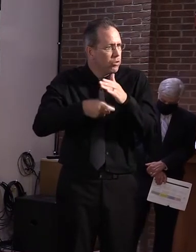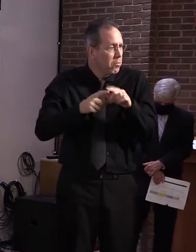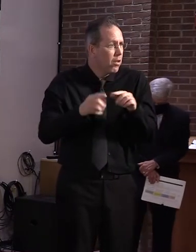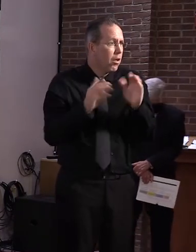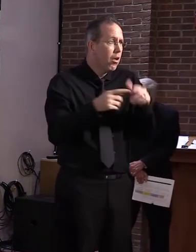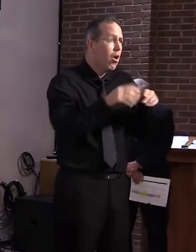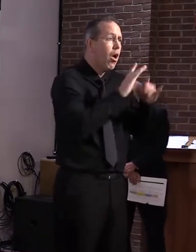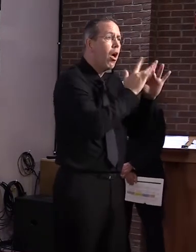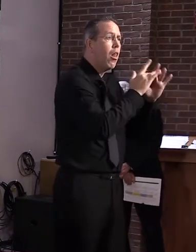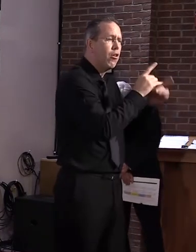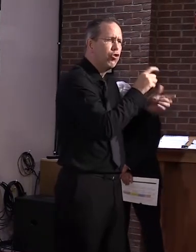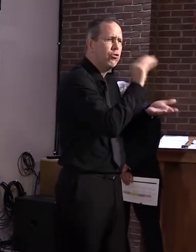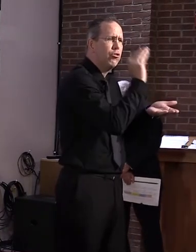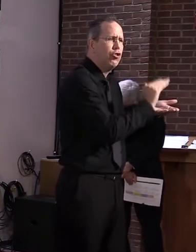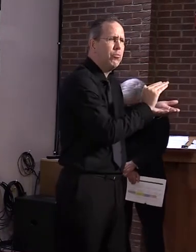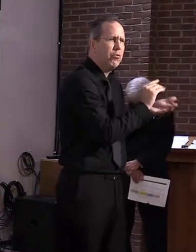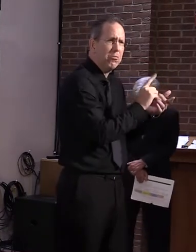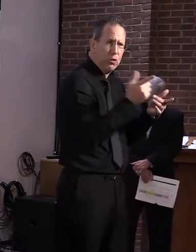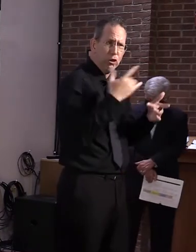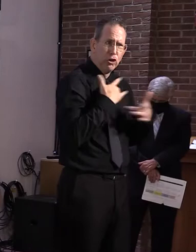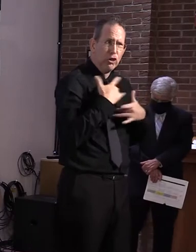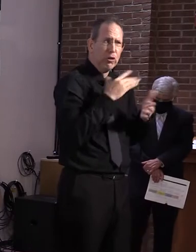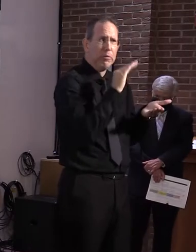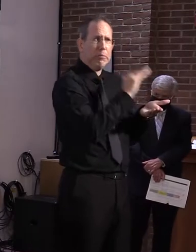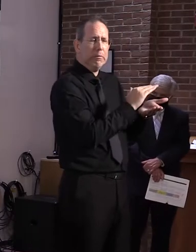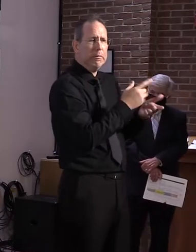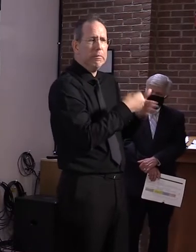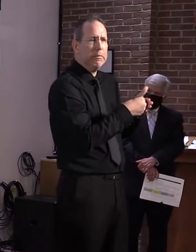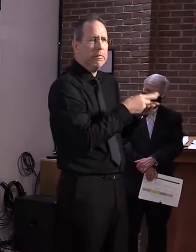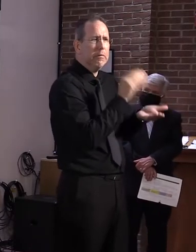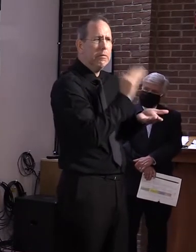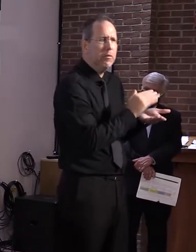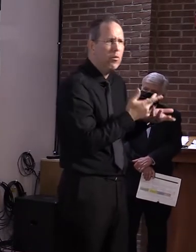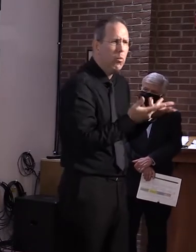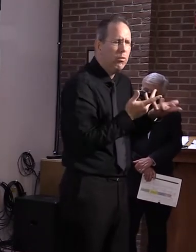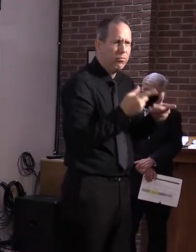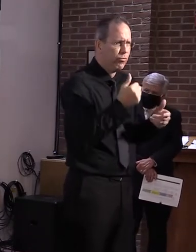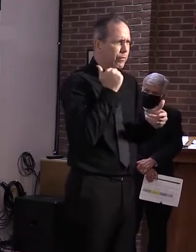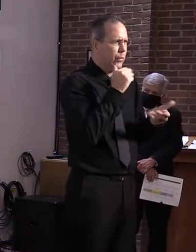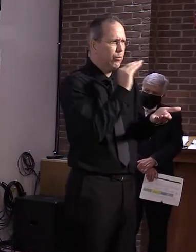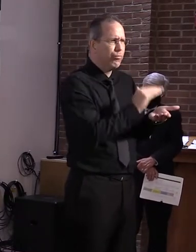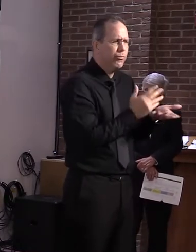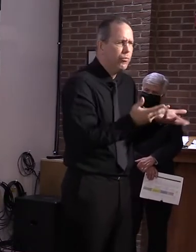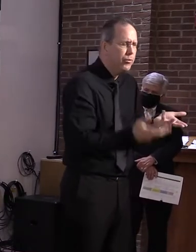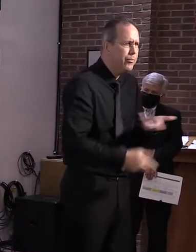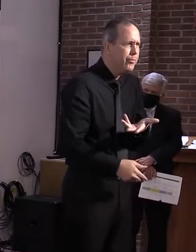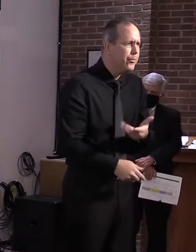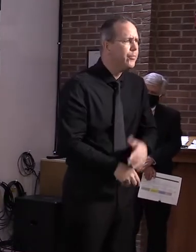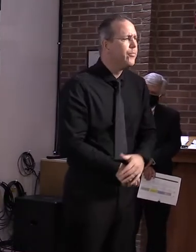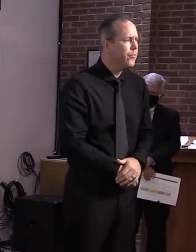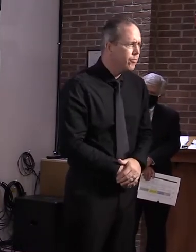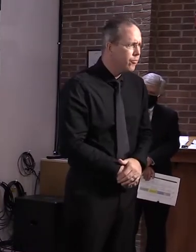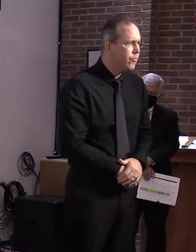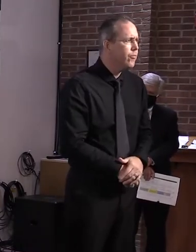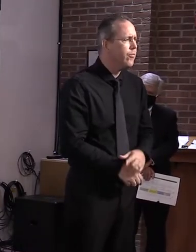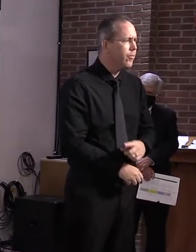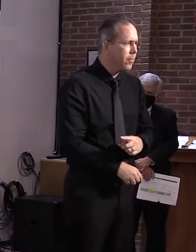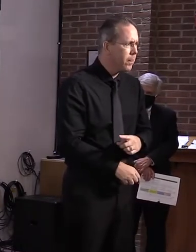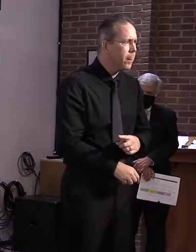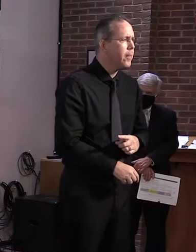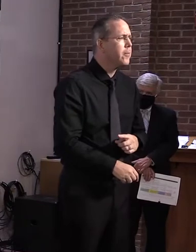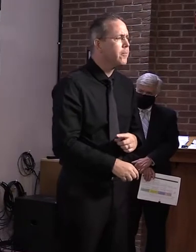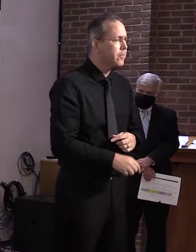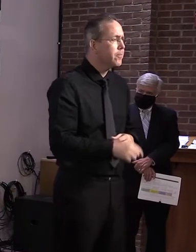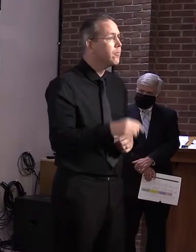we certainly don't want to be charged with antitrust problems either. So that's one area that we don't normally share a lot about, which is